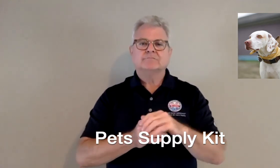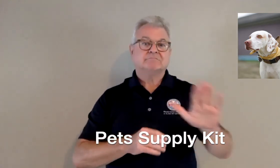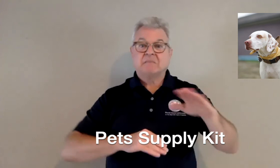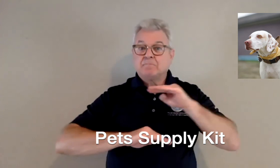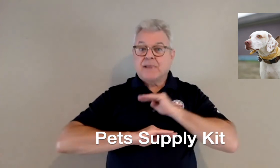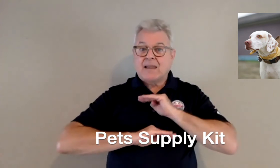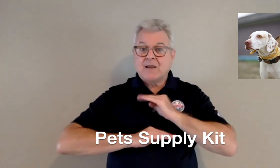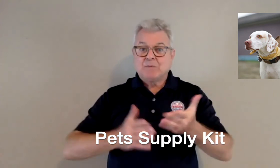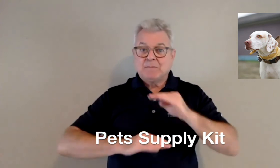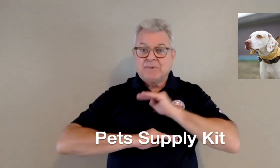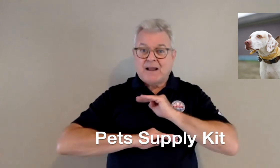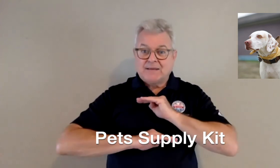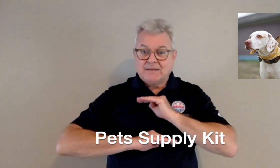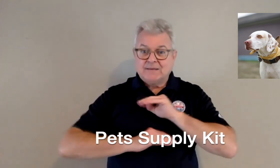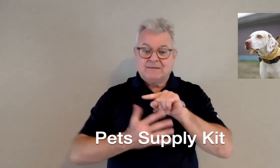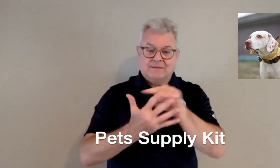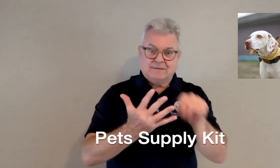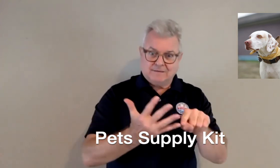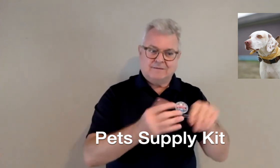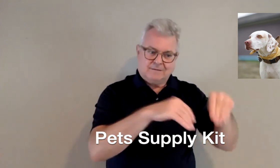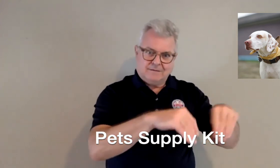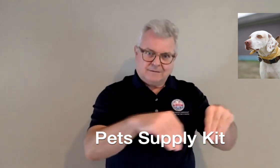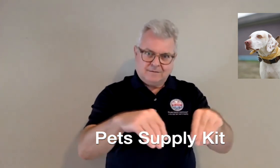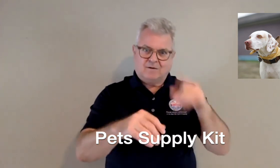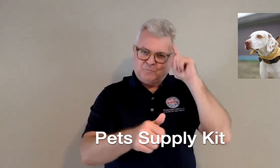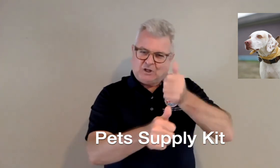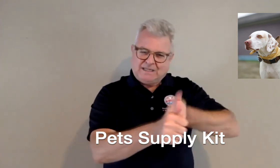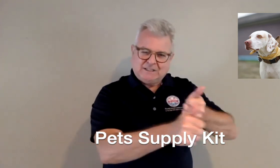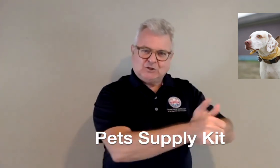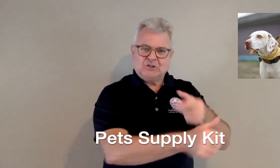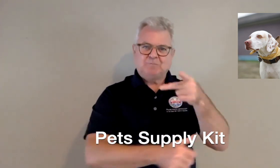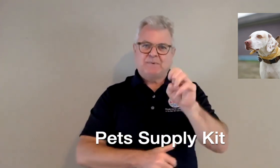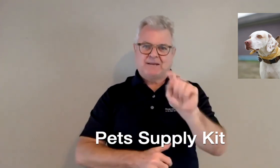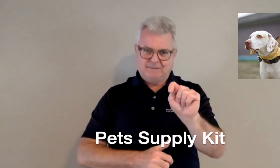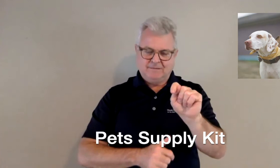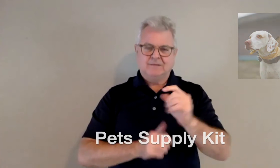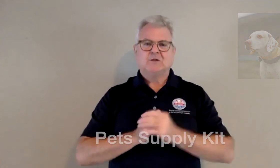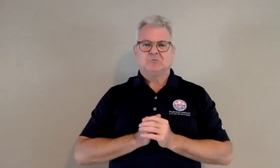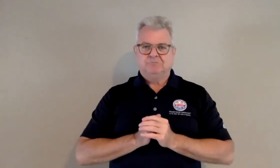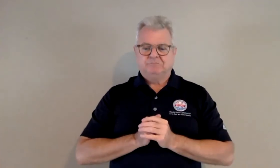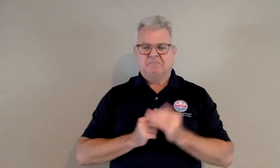need, some few toys, maybe a blanket for them, a few things for each of the